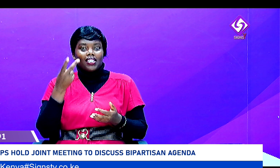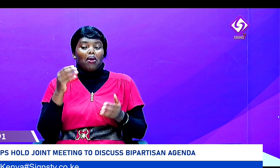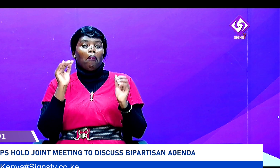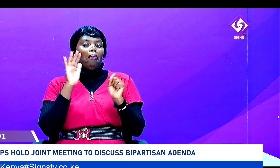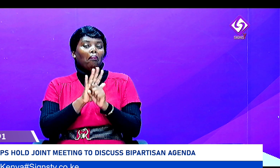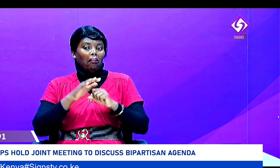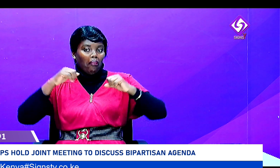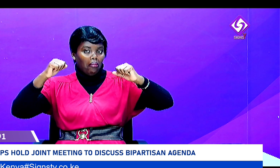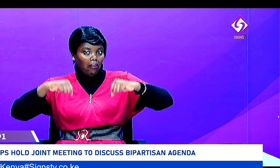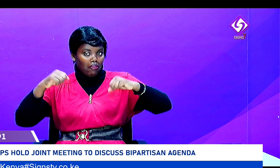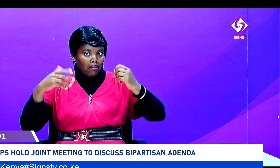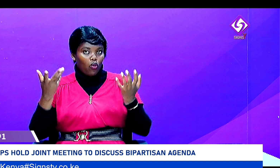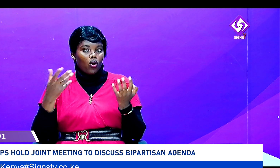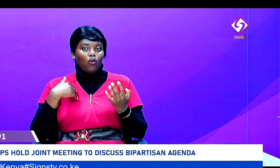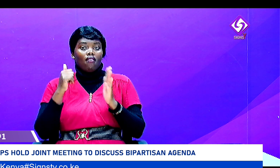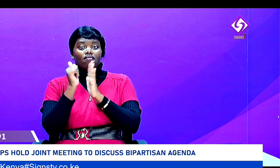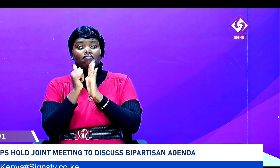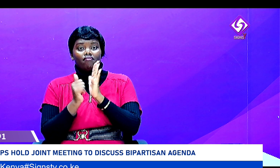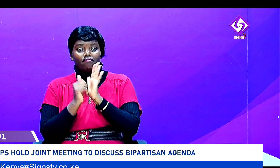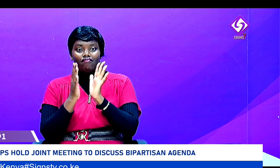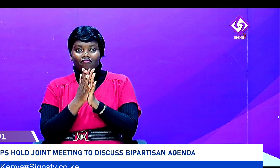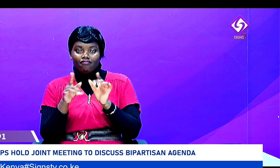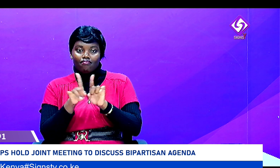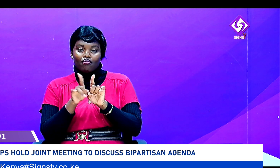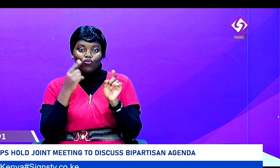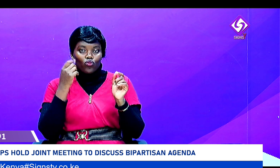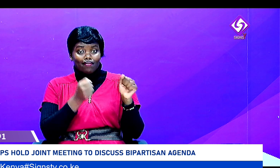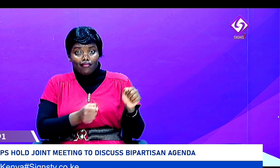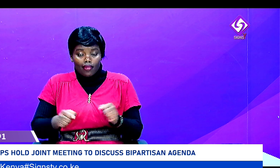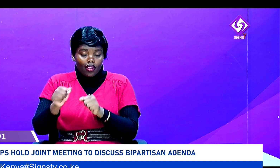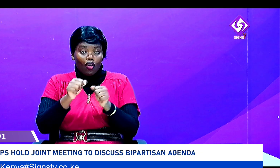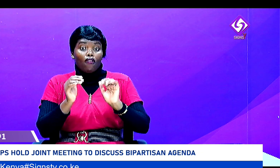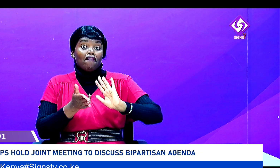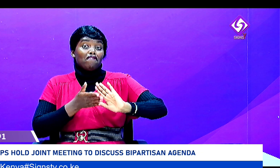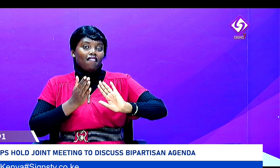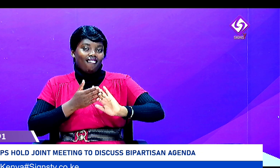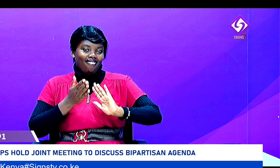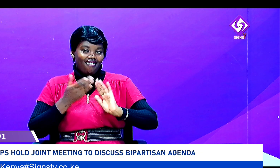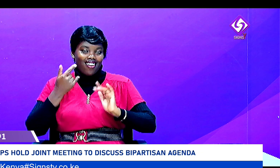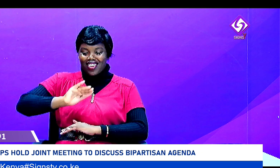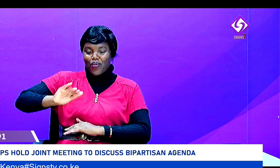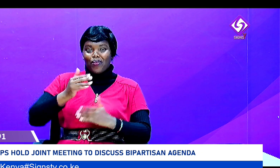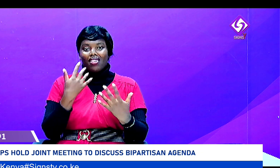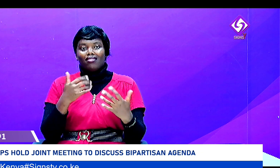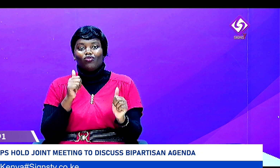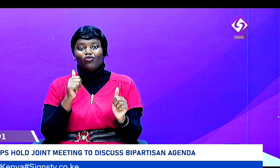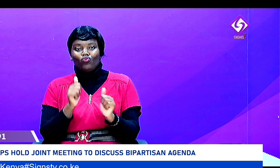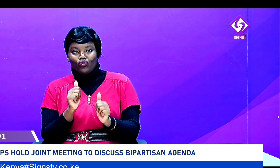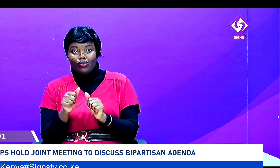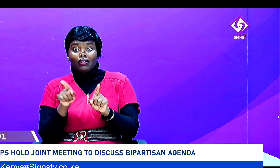Sources close to the meeting indicate that the discussions are centered on reviewing the progress made on the agreed-upon agenda